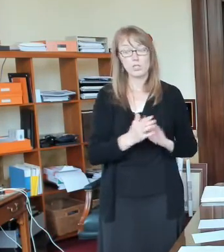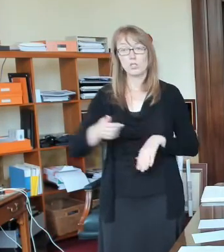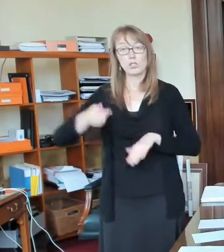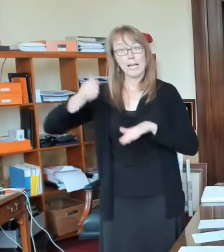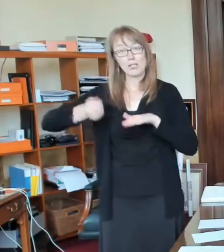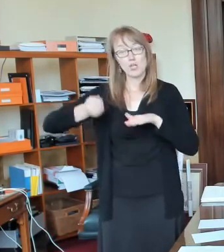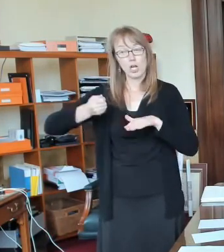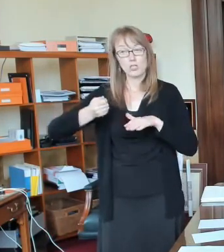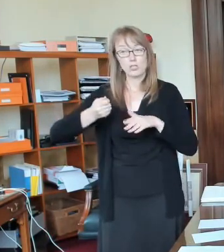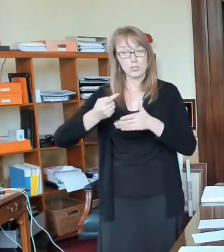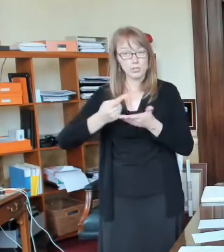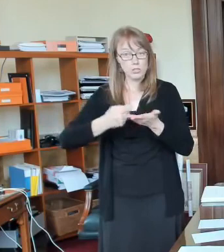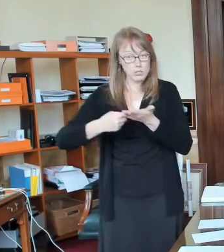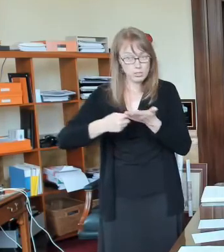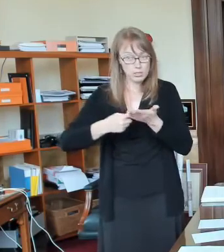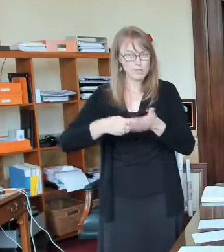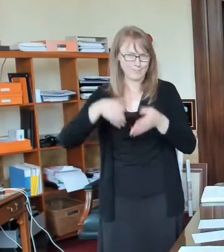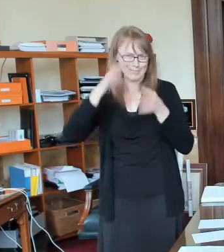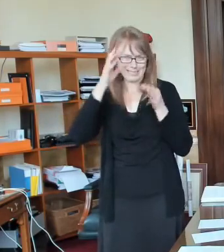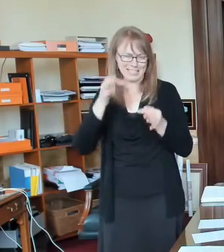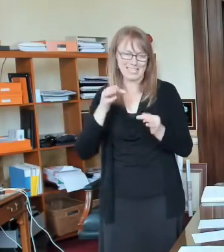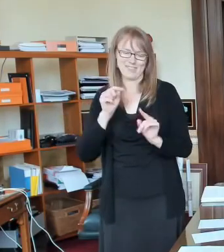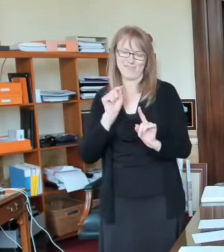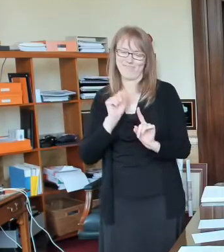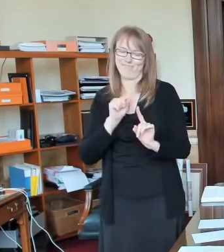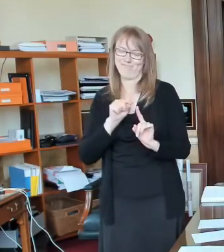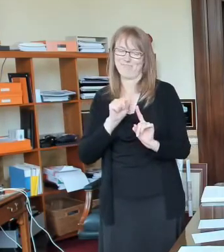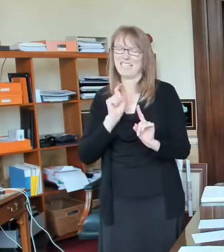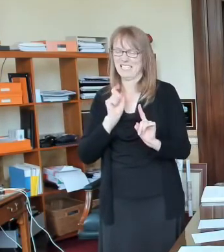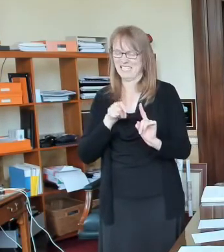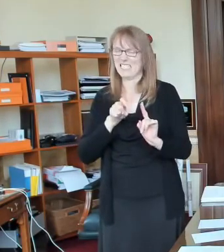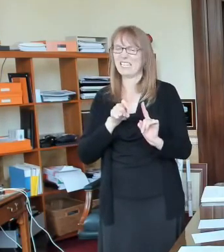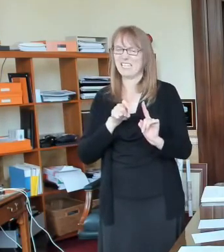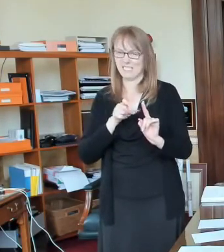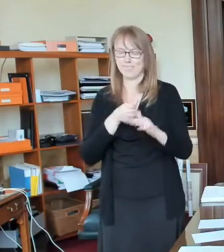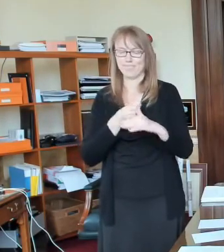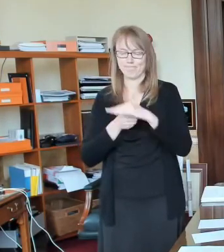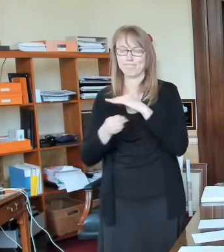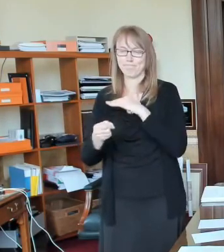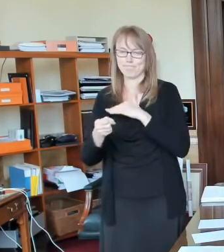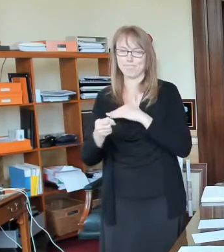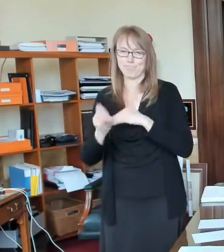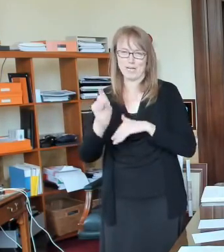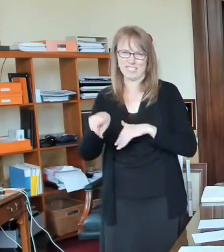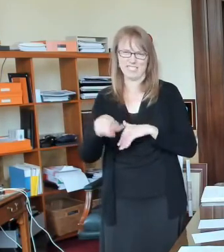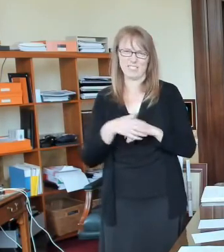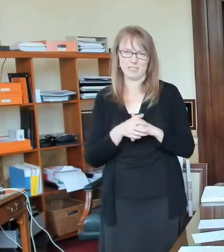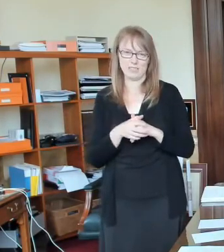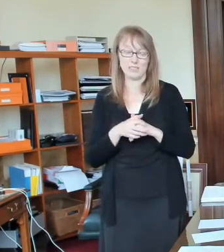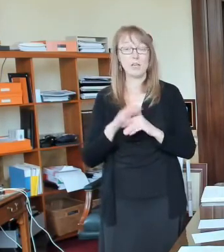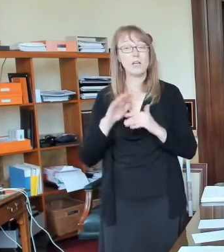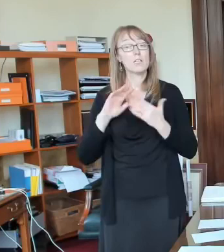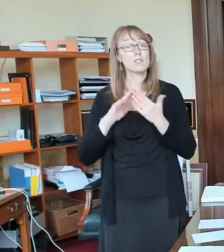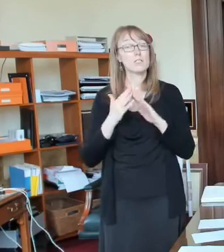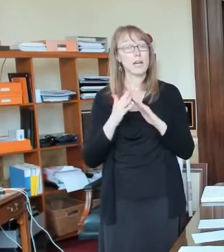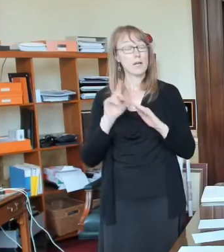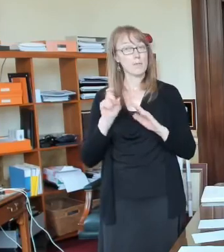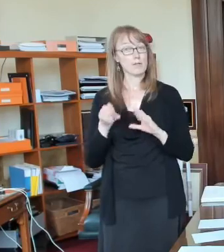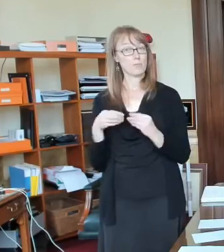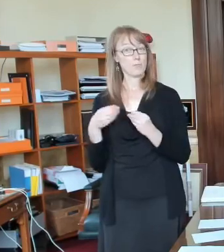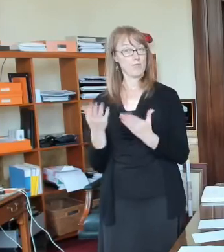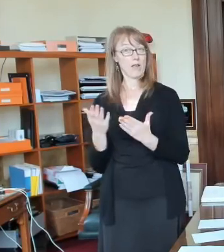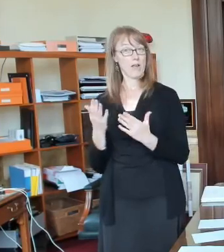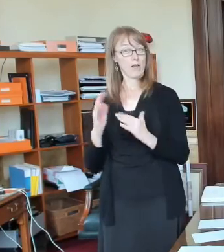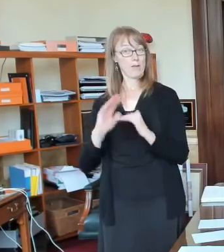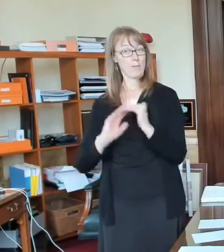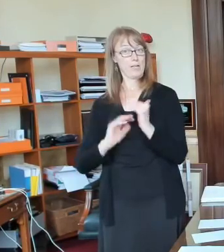confined. And it's up to the city to provide the space for those people. We don't get to choose who goes to jail.